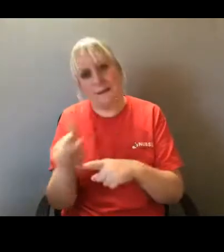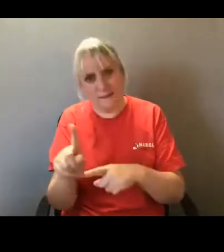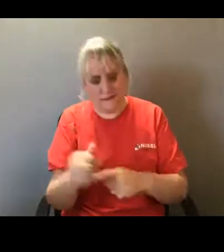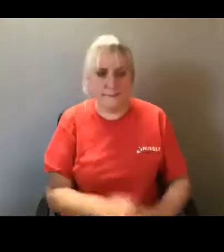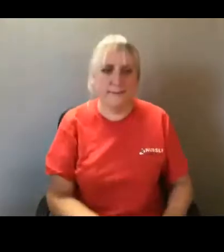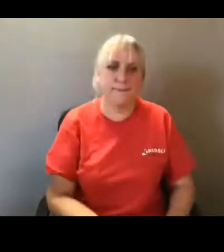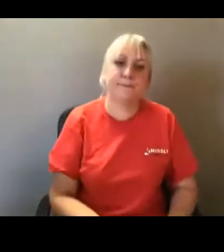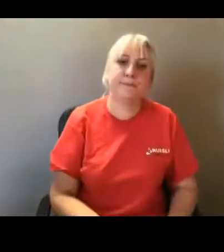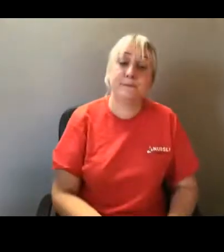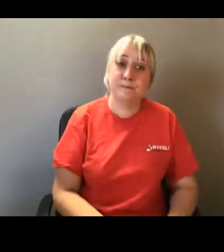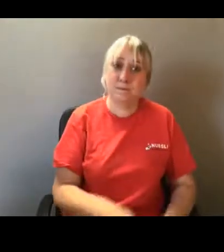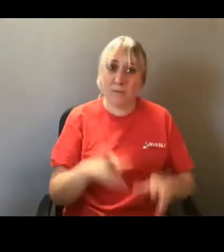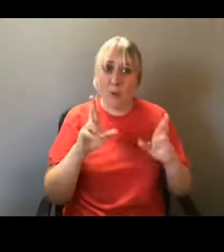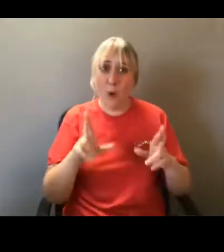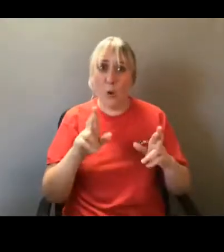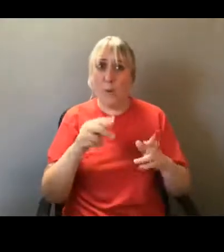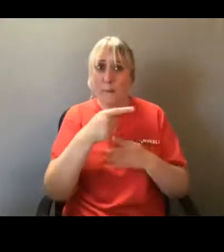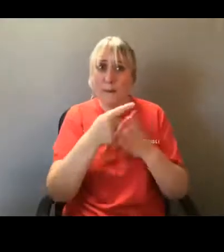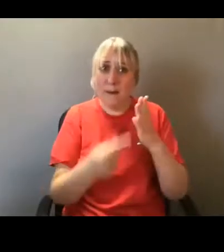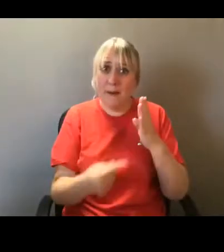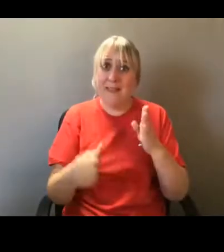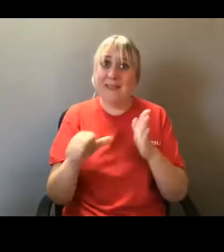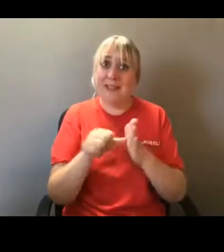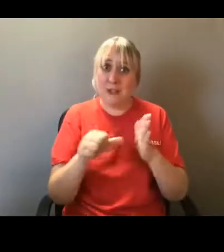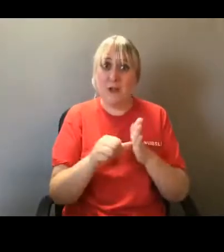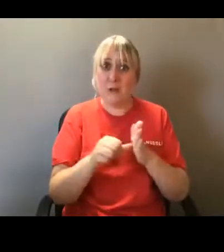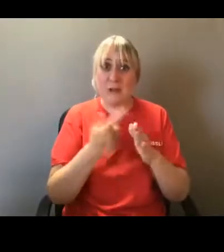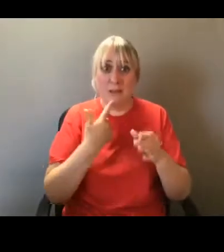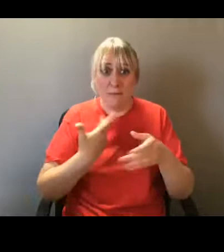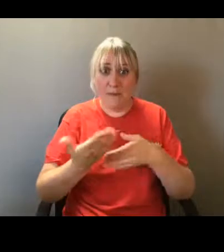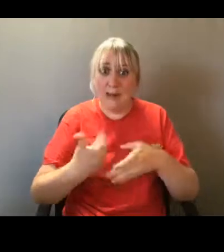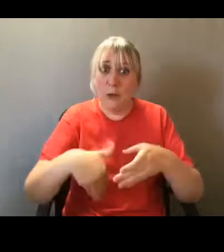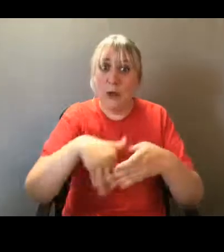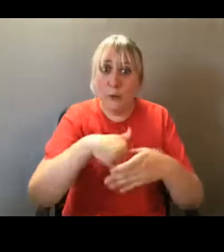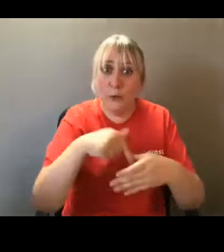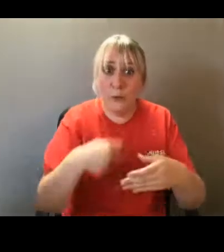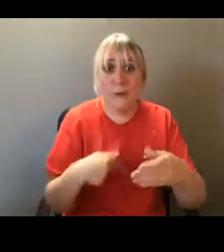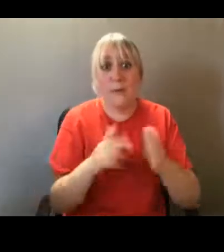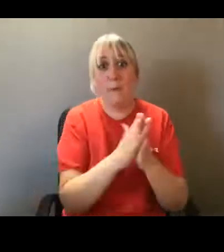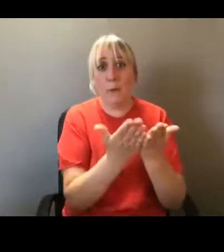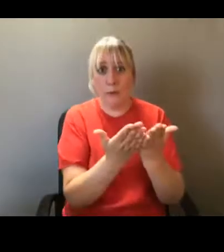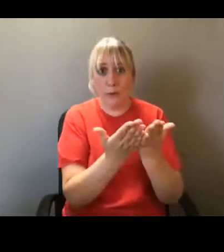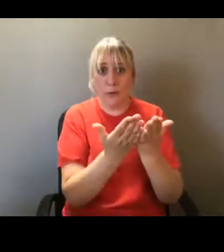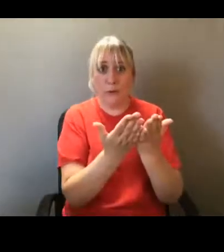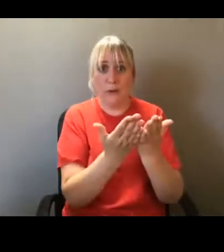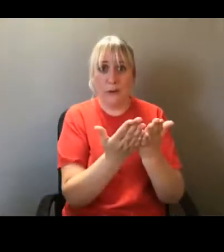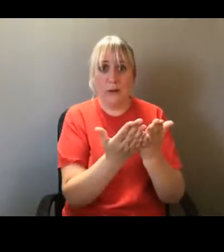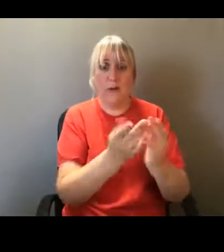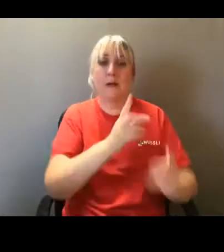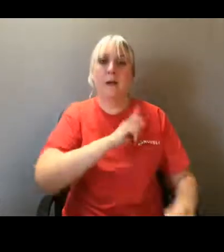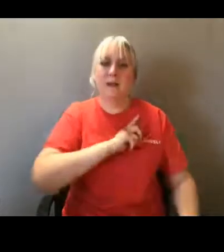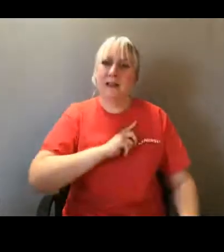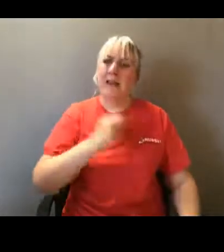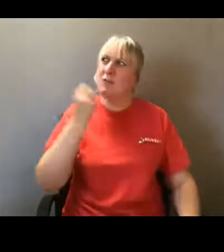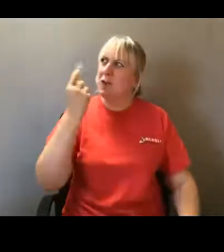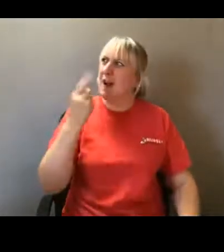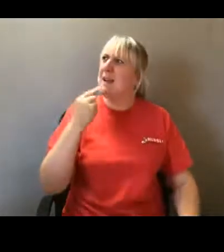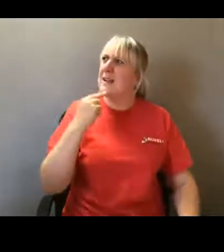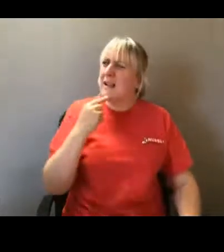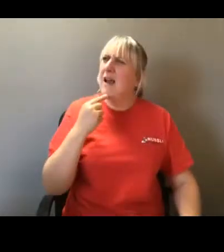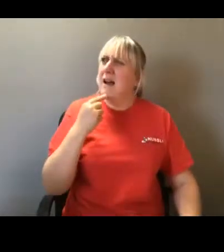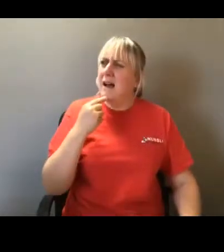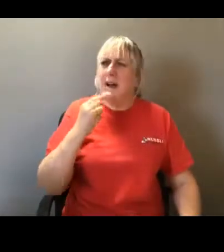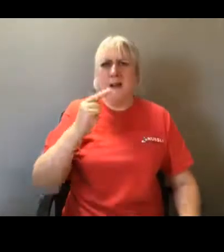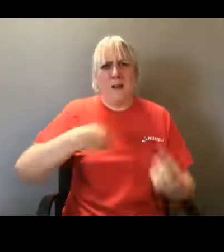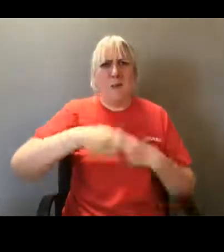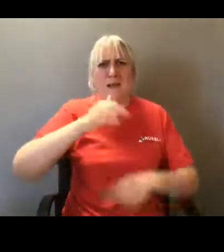These were issues I hoped to include somewhere in the book when I was thinking about how to structure it, because I'd come to the conclusion that we needed a social model of